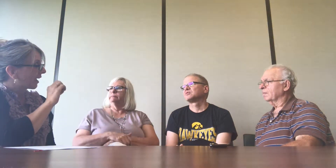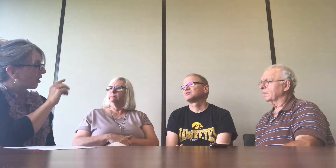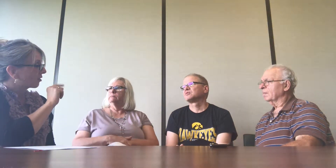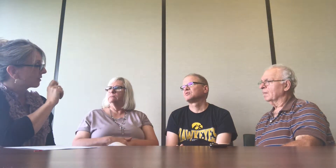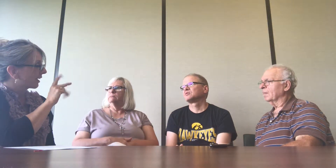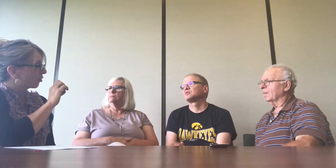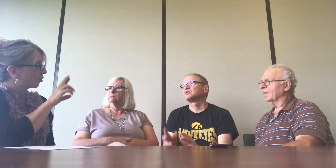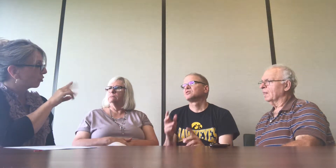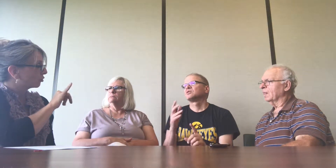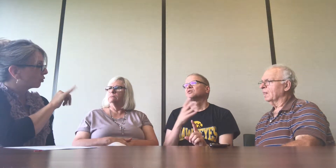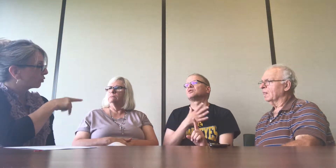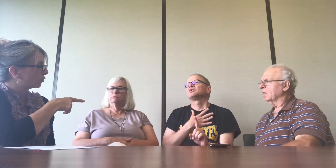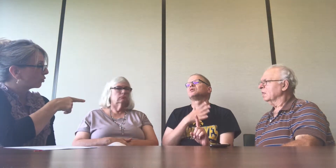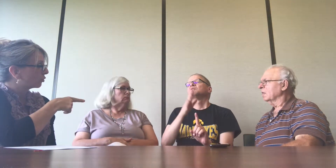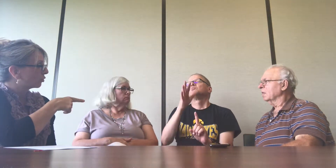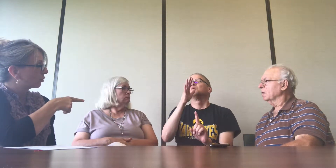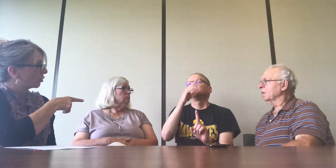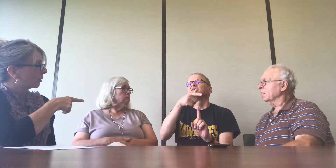was that a care center?